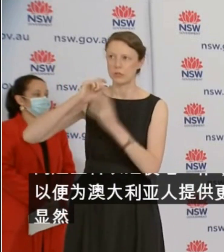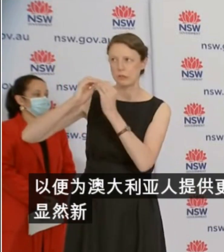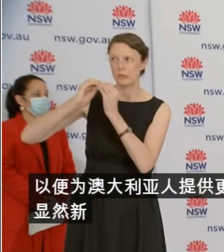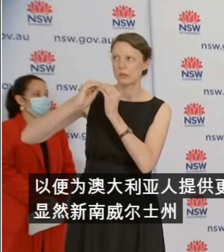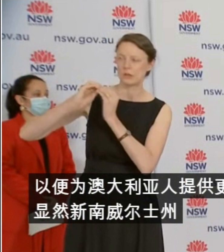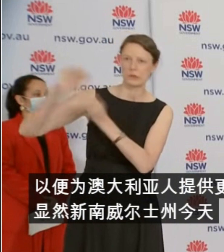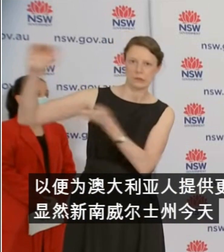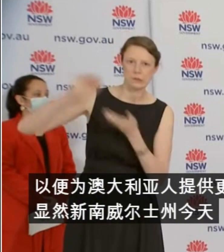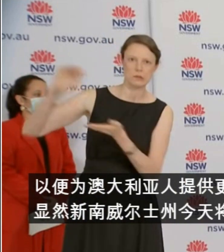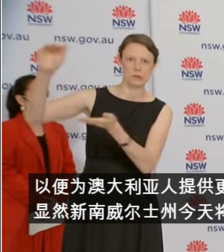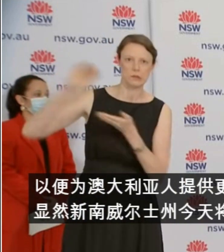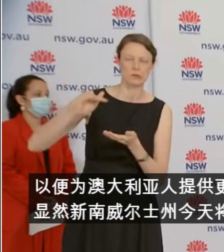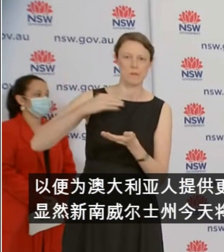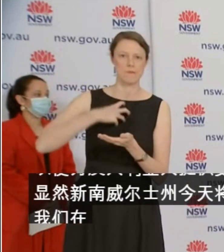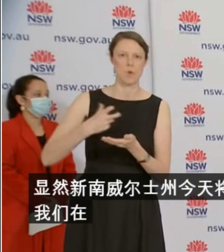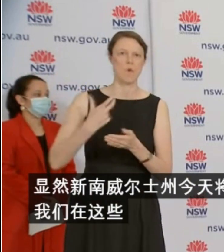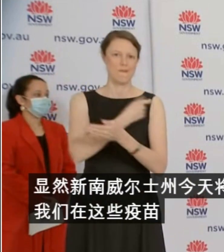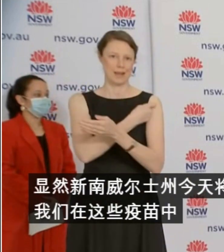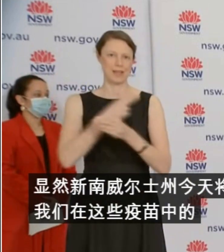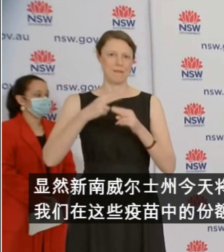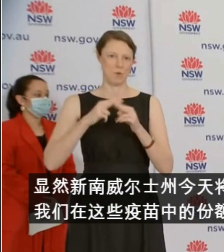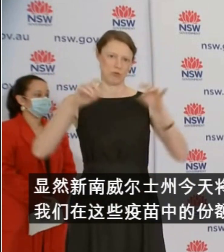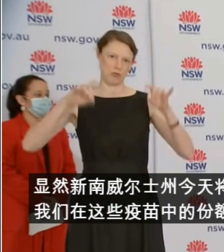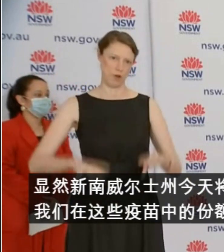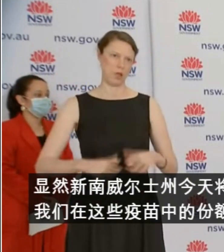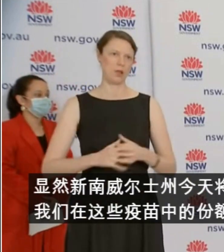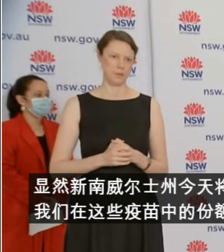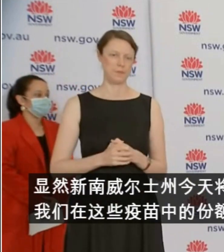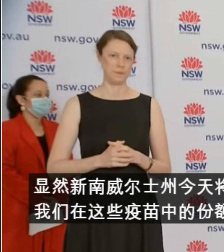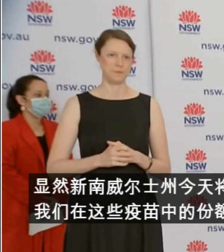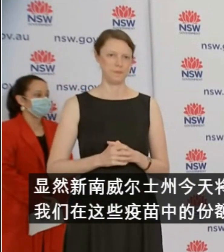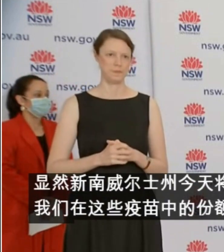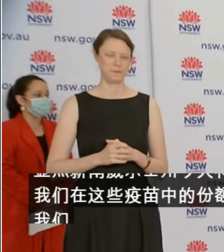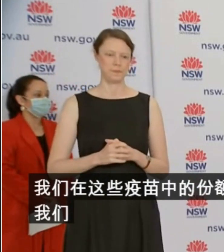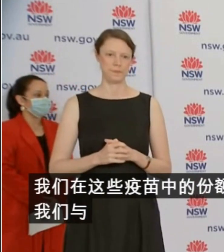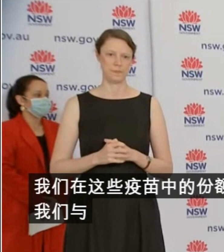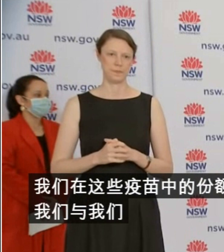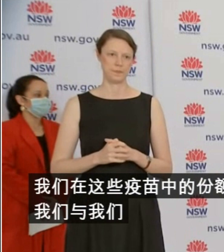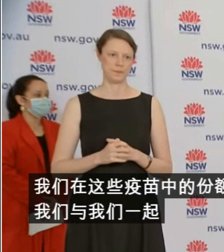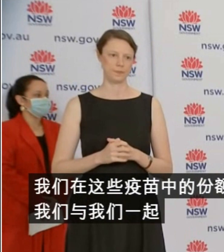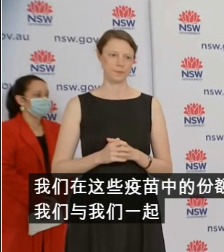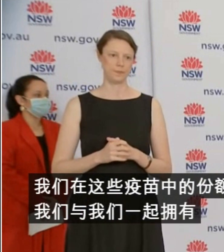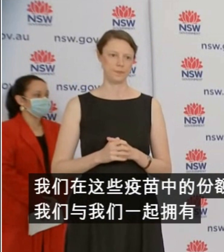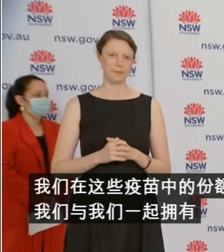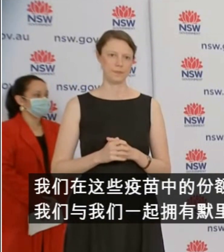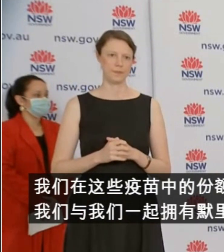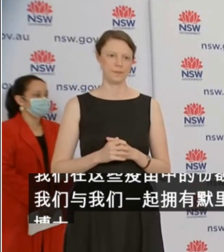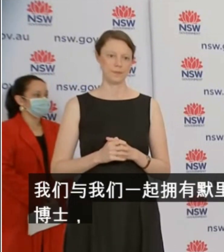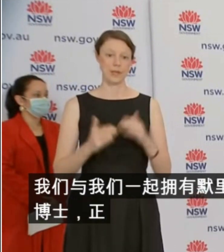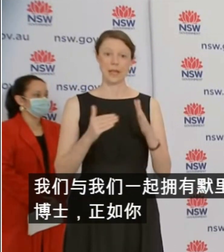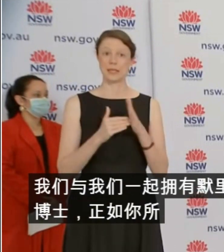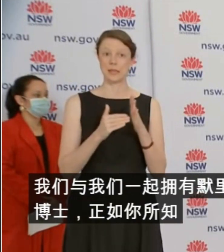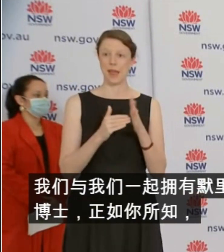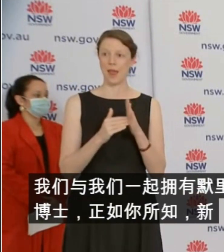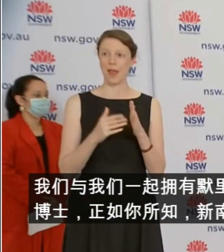and obviously New South Wales will receive our share of those vaccines. Today we have with us Dr. Murray Wright, who